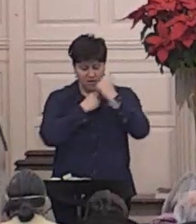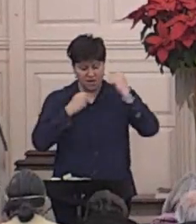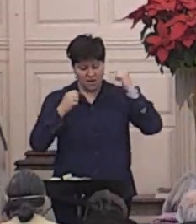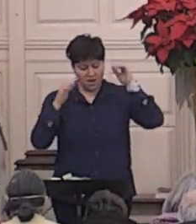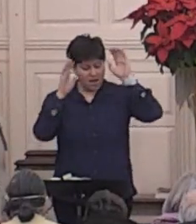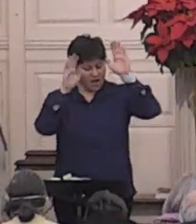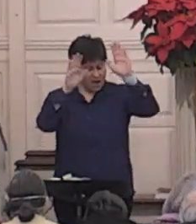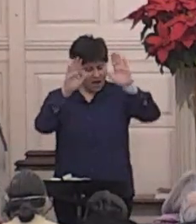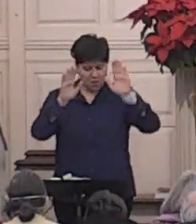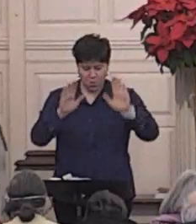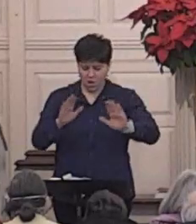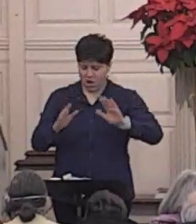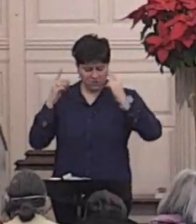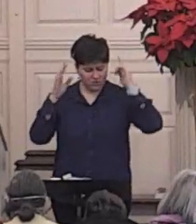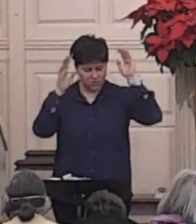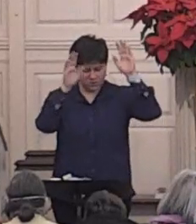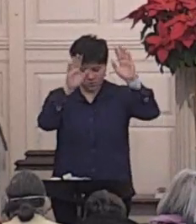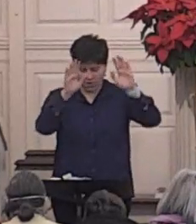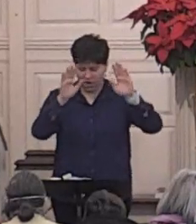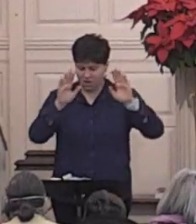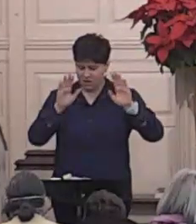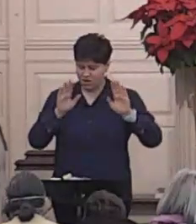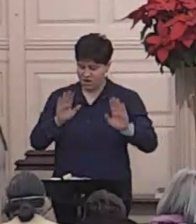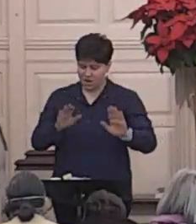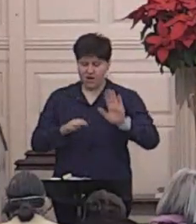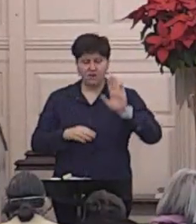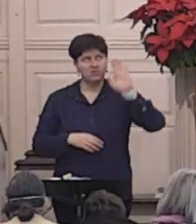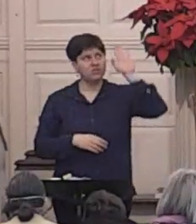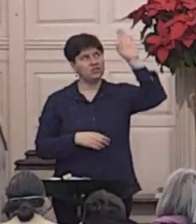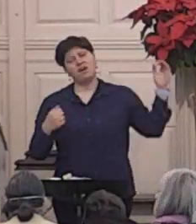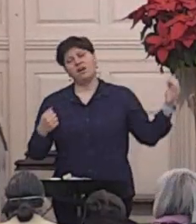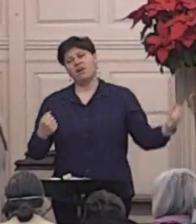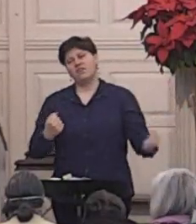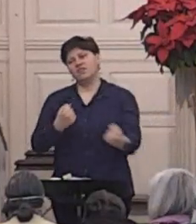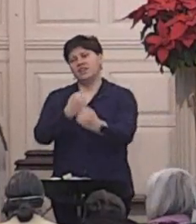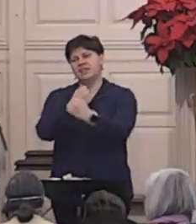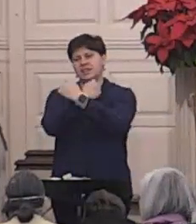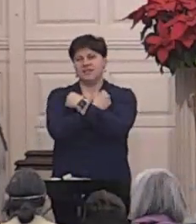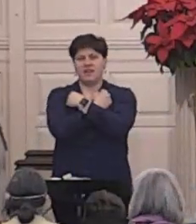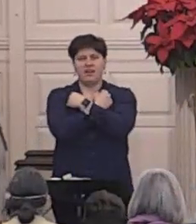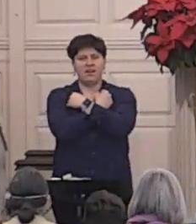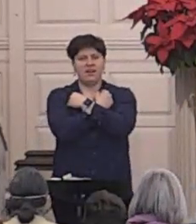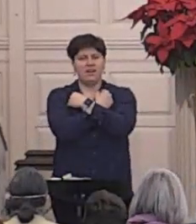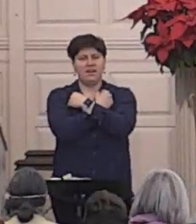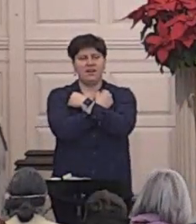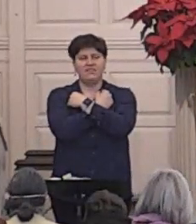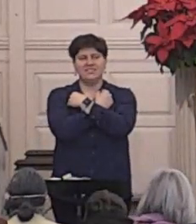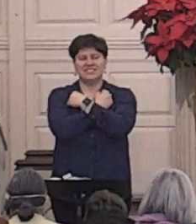and wonders of his love.